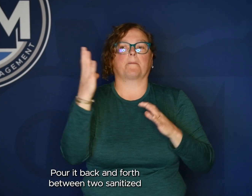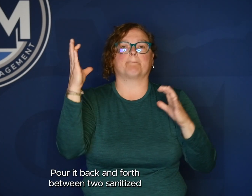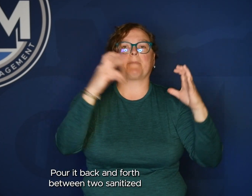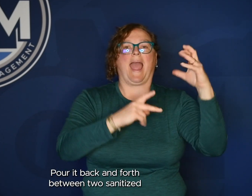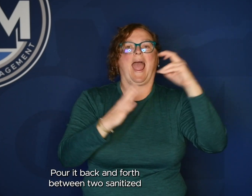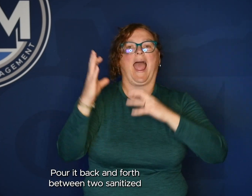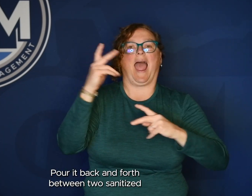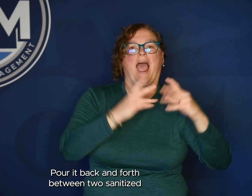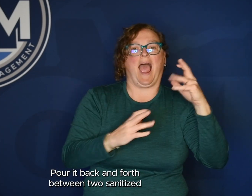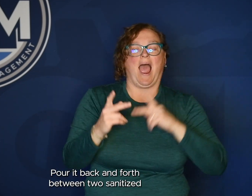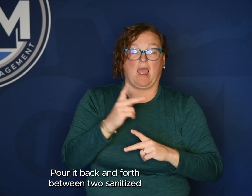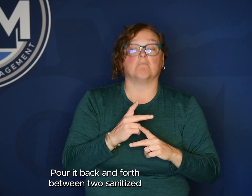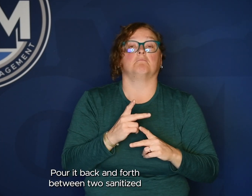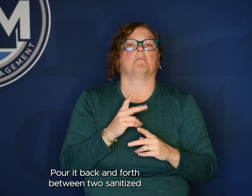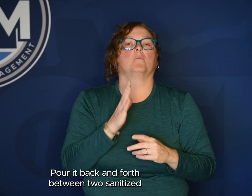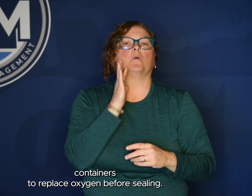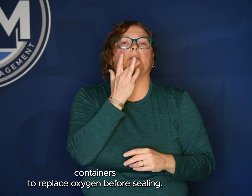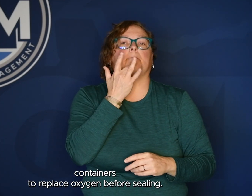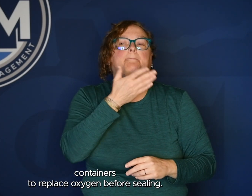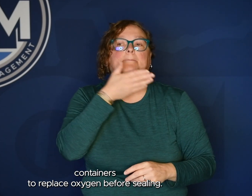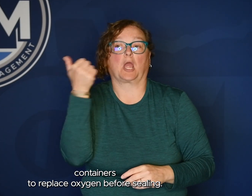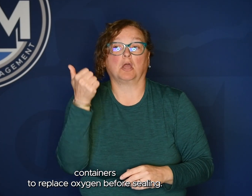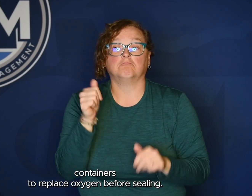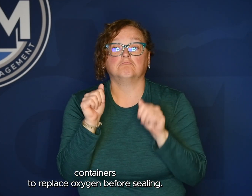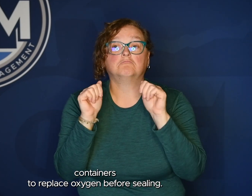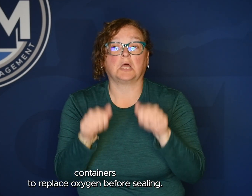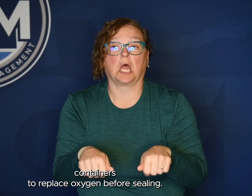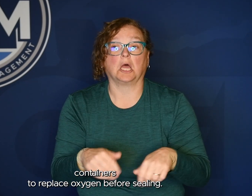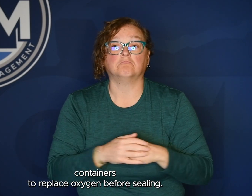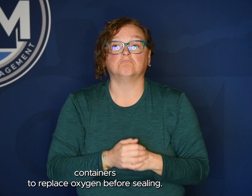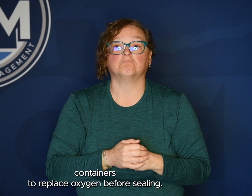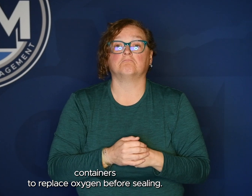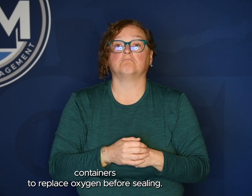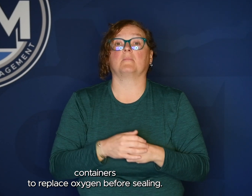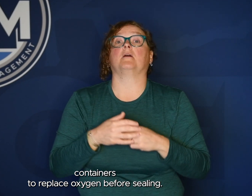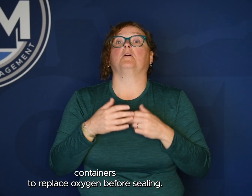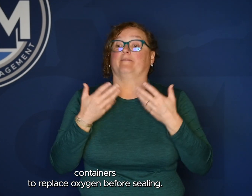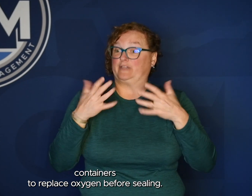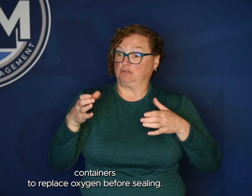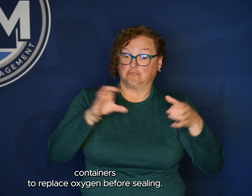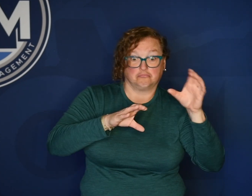forth between 2 sanitized containers to replace oxygen before sealing.